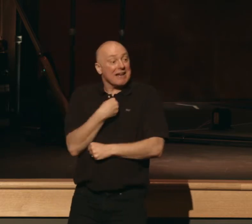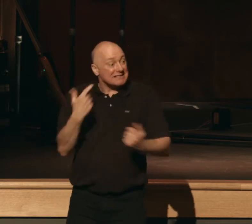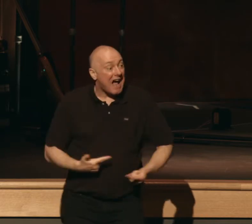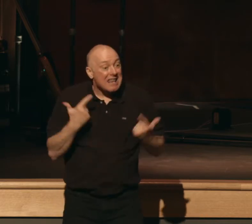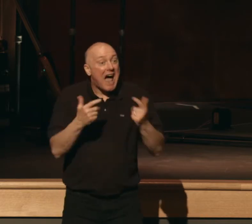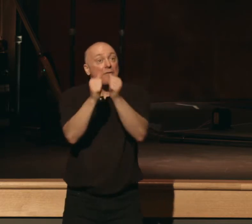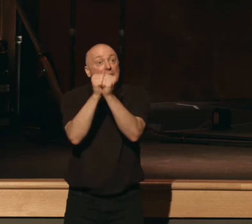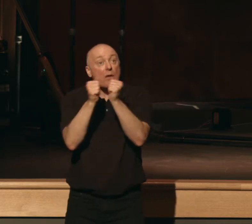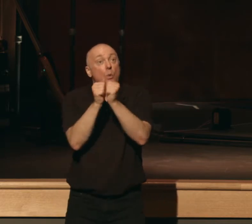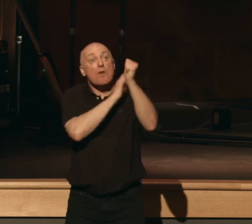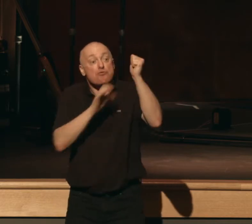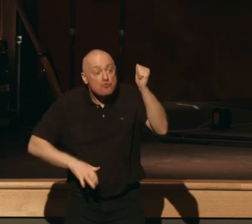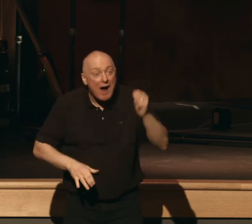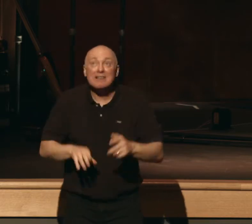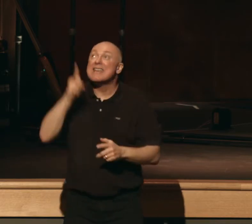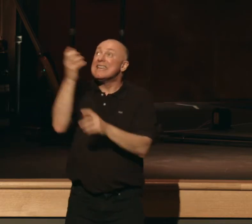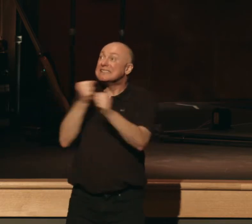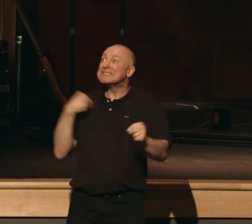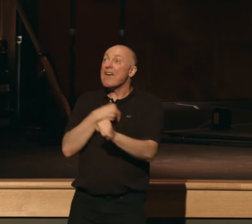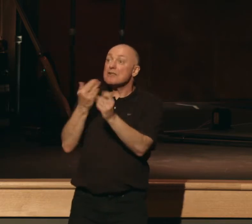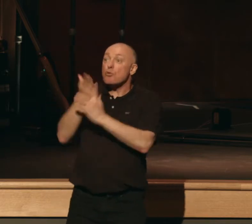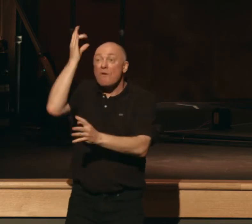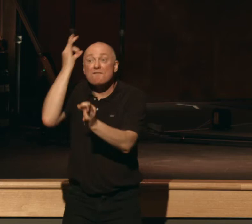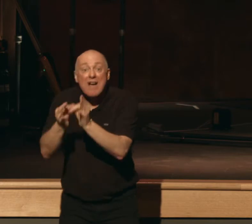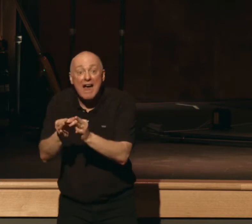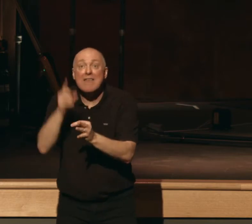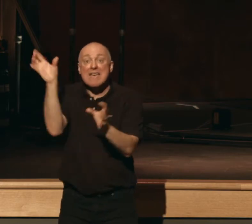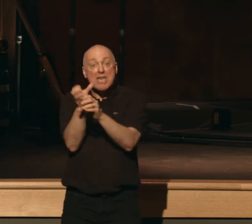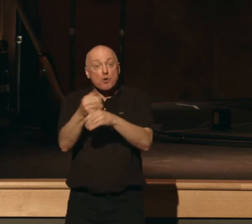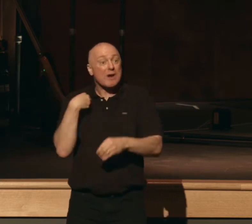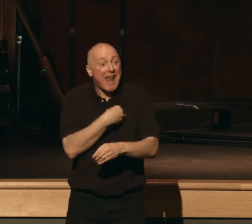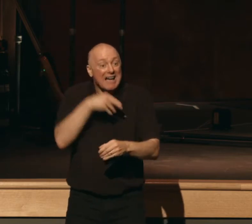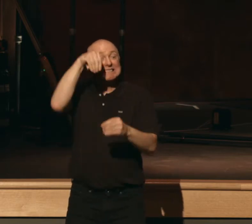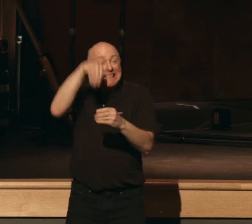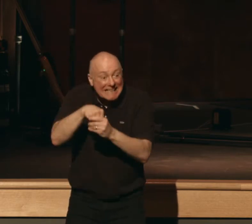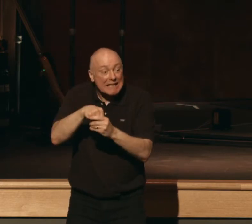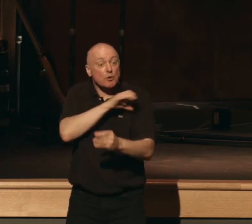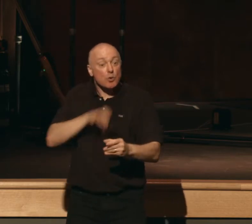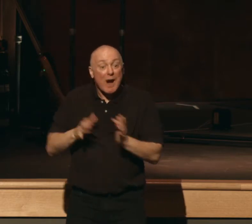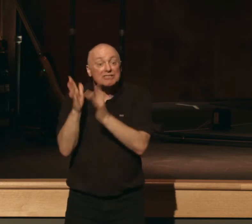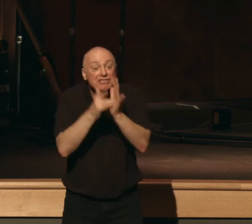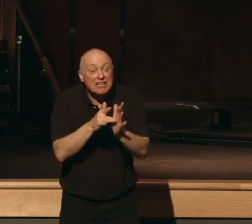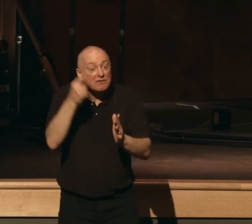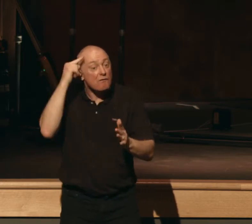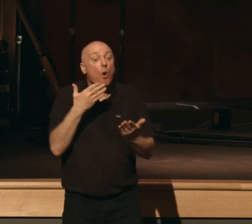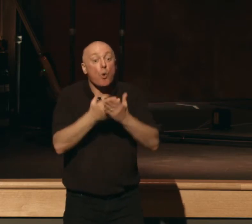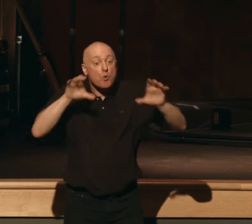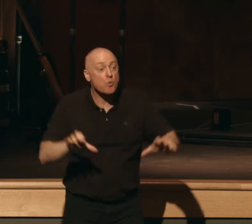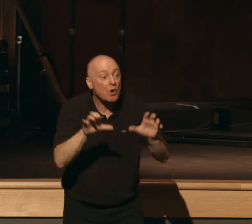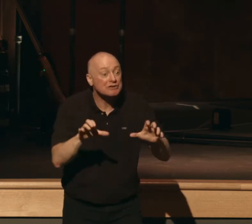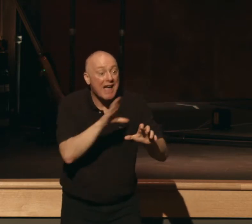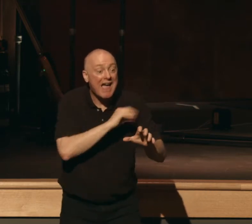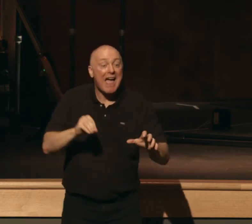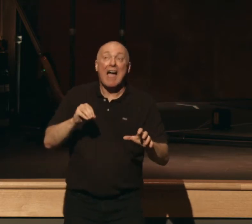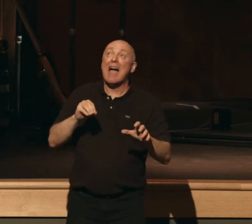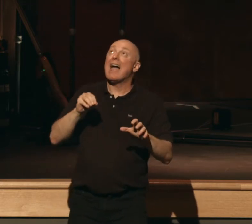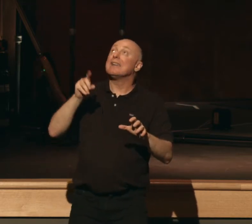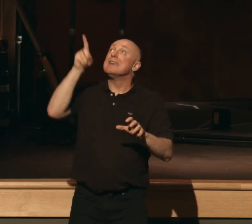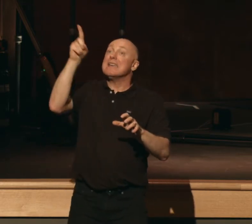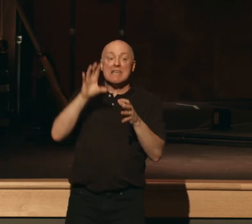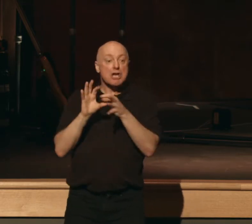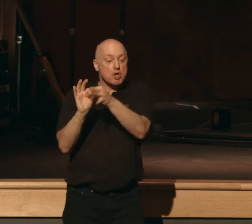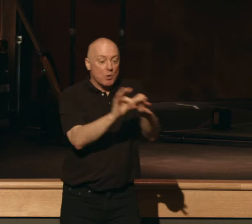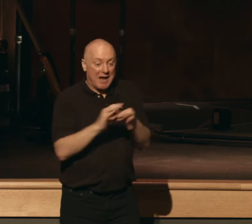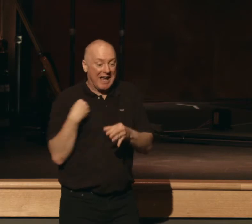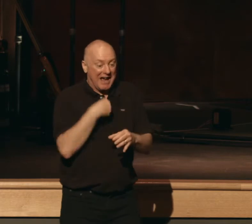alive together with Christ. He saved us through faith. He created us in Christ Jesus for good works. And he has united us now